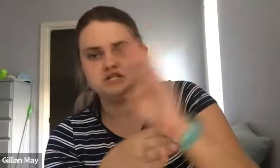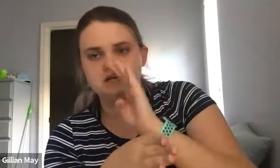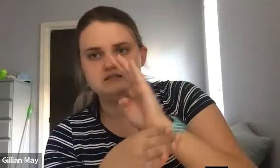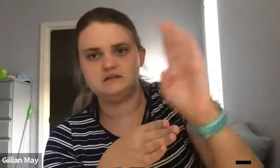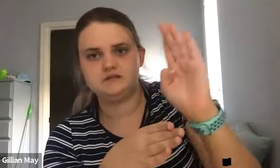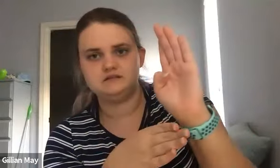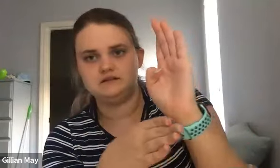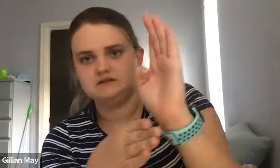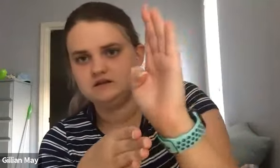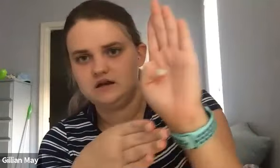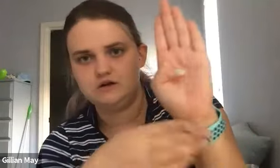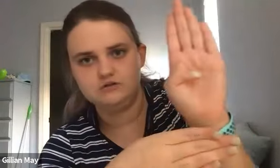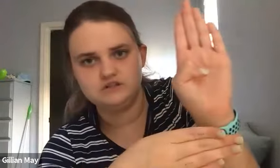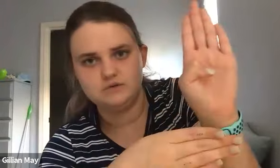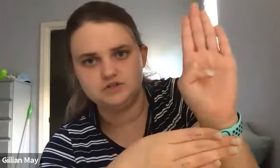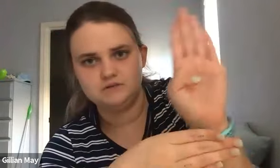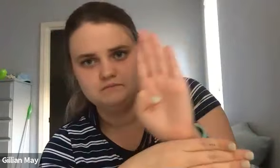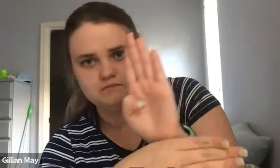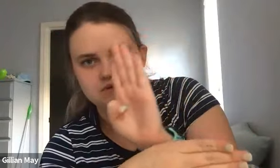brushing against it, basically. Here, I'll go slow motion.